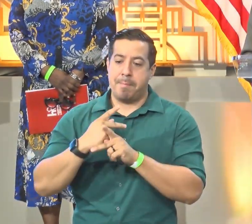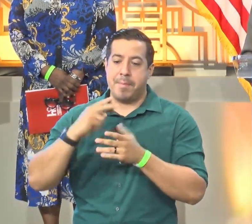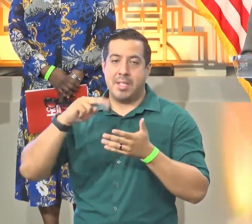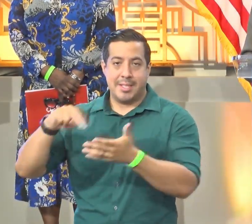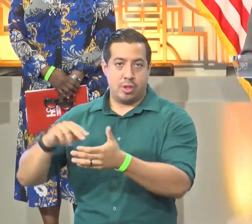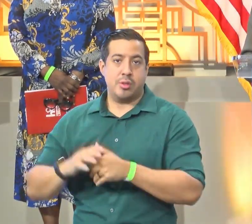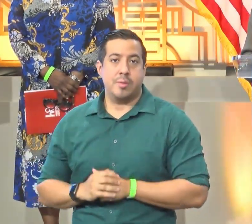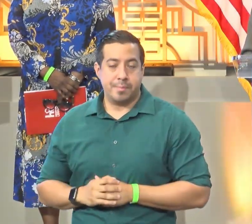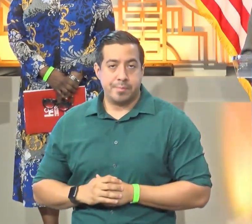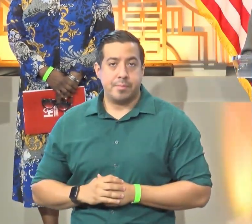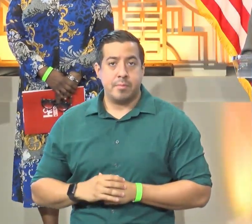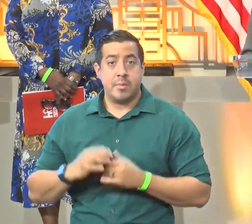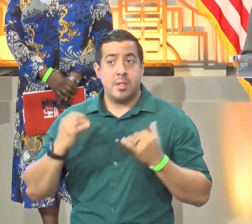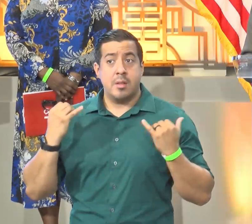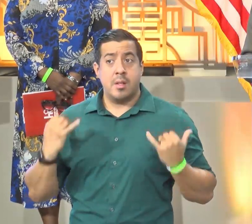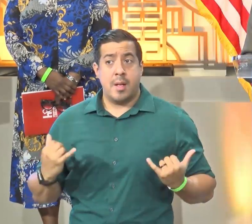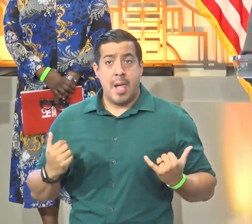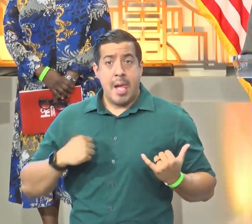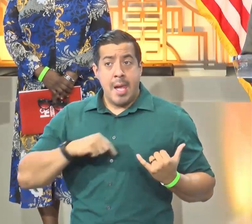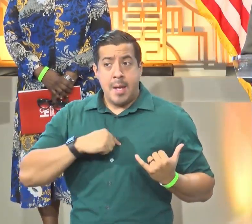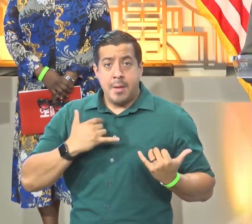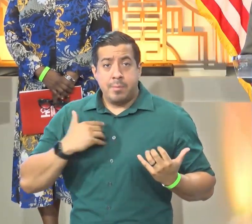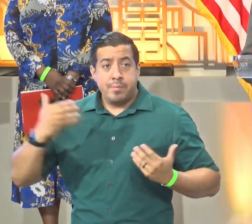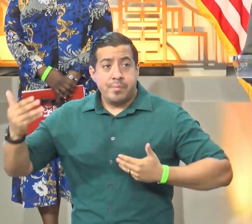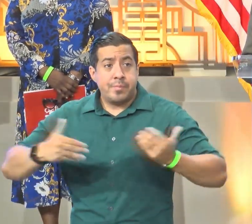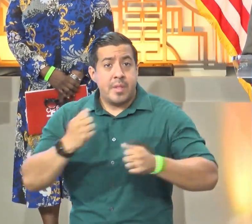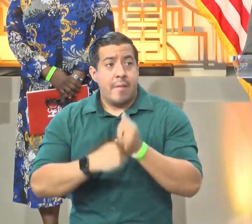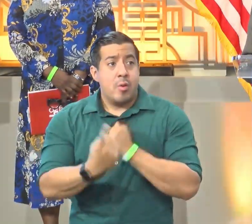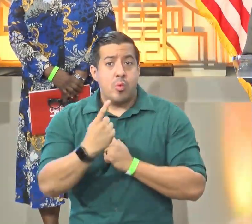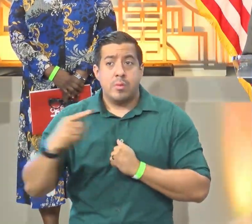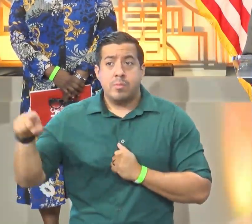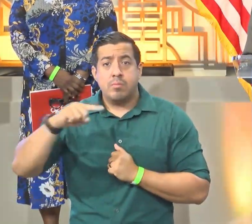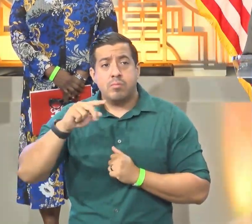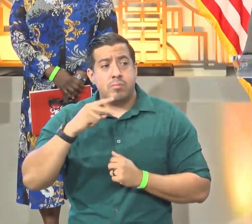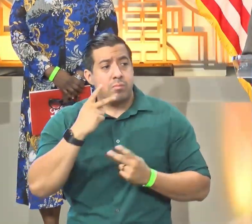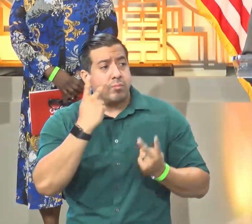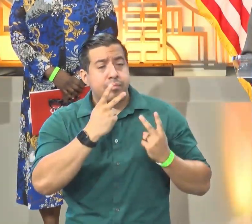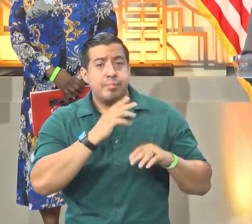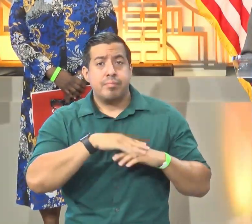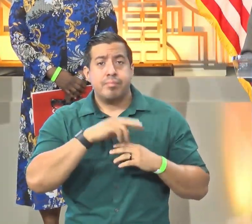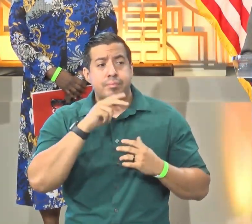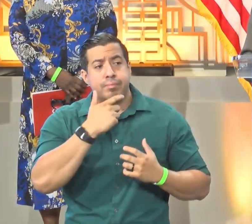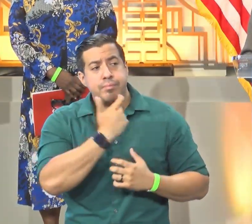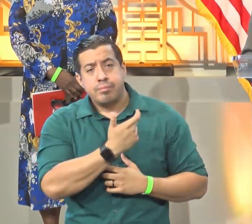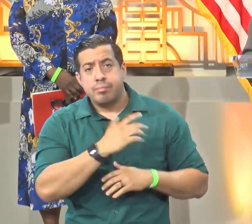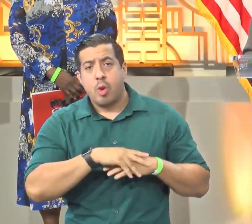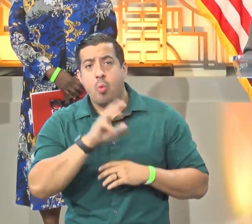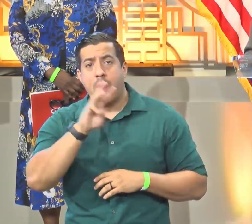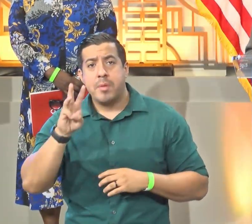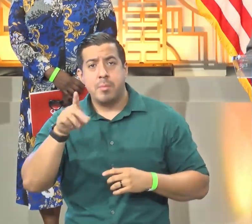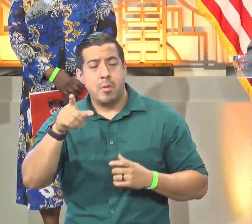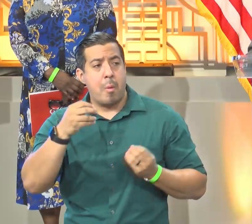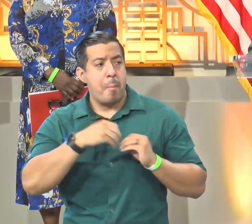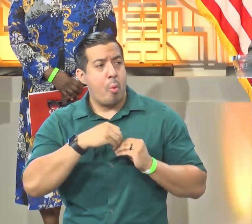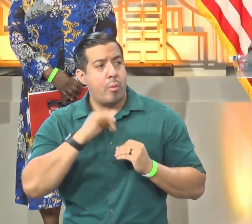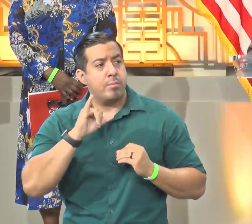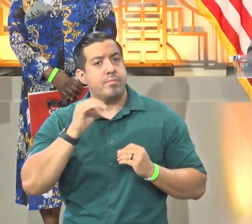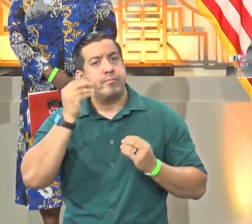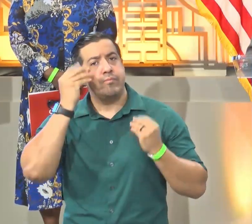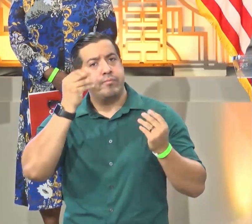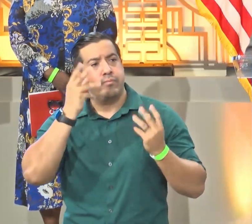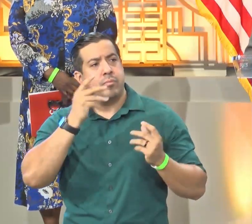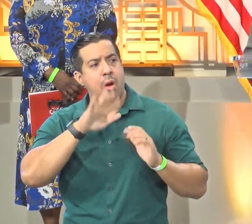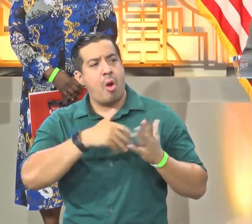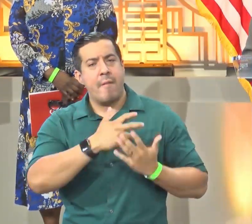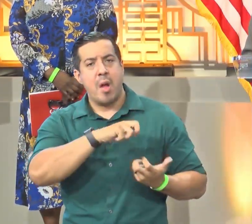And I invite you, each one of you, to visit our websites and to become more informed about